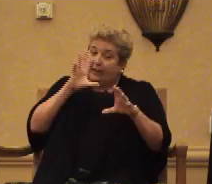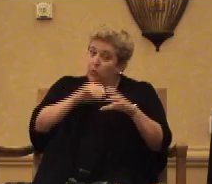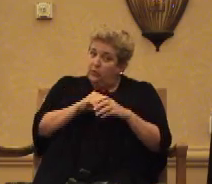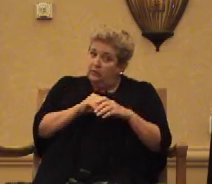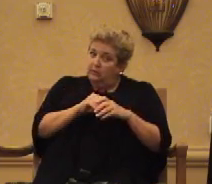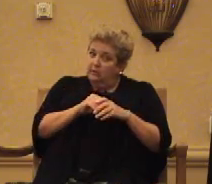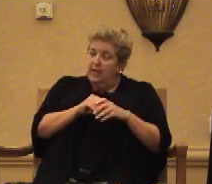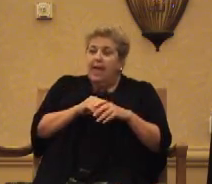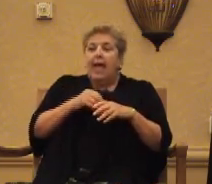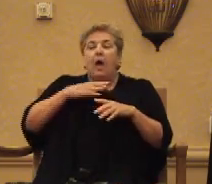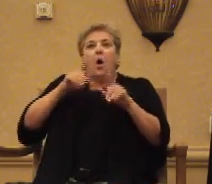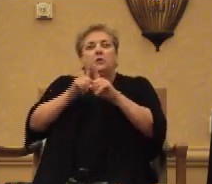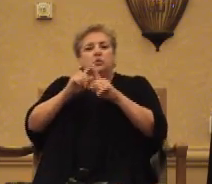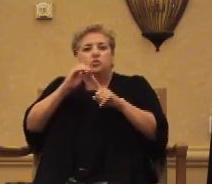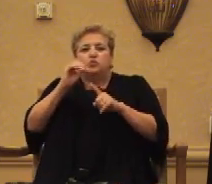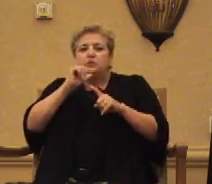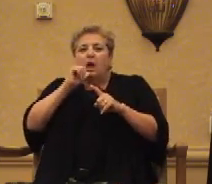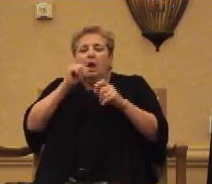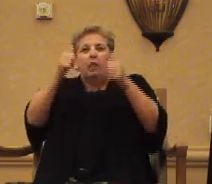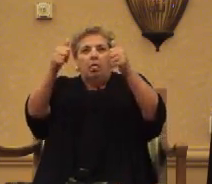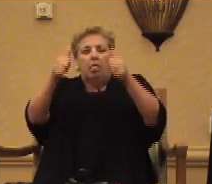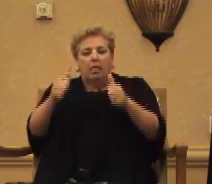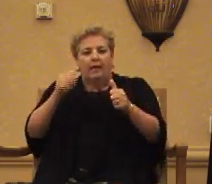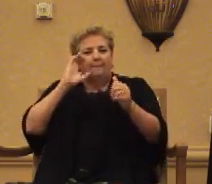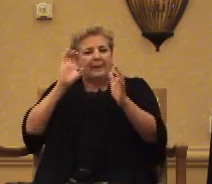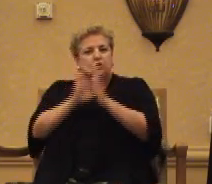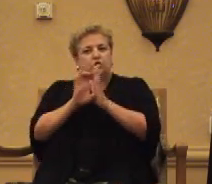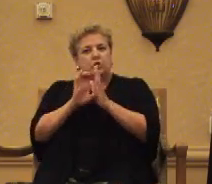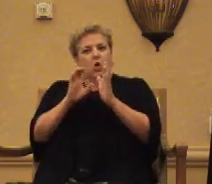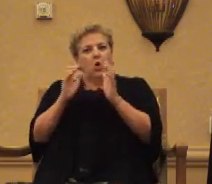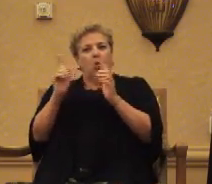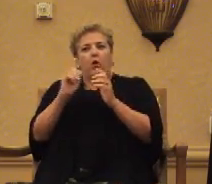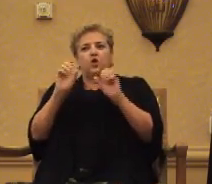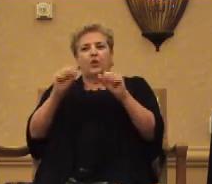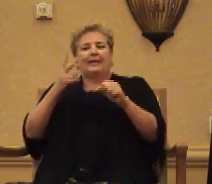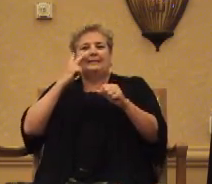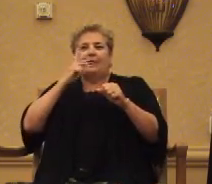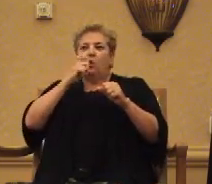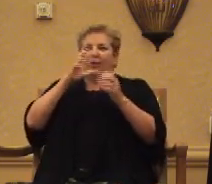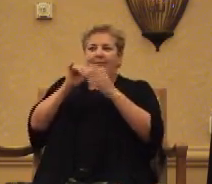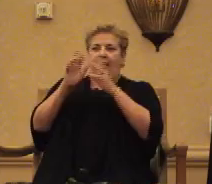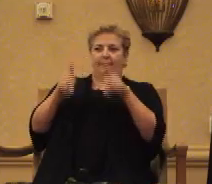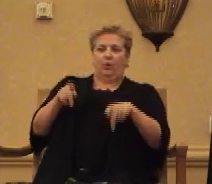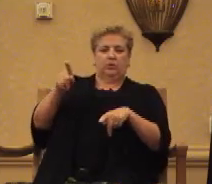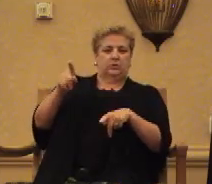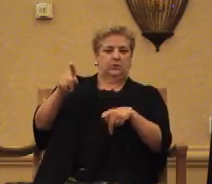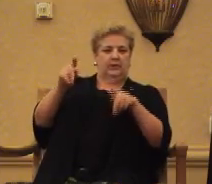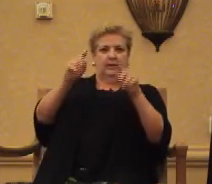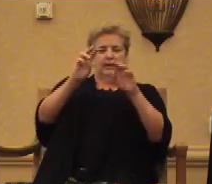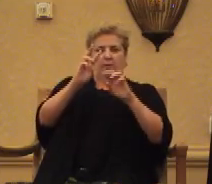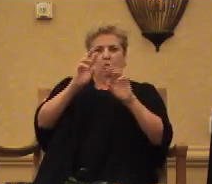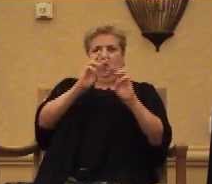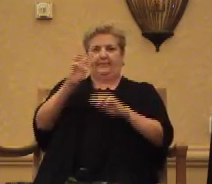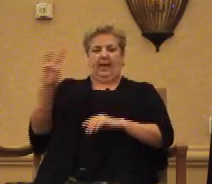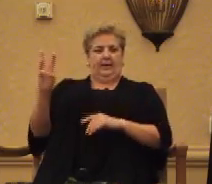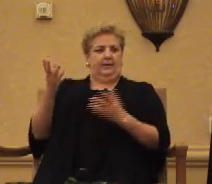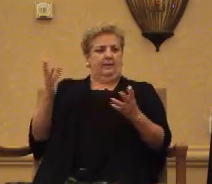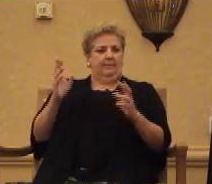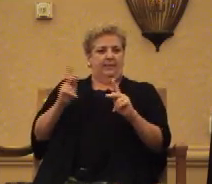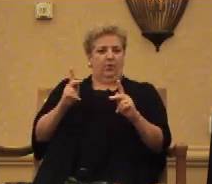post recognizable photos of identifiable AA members on websites accessible to the public, including unrestricted pages on